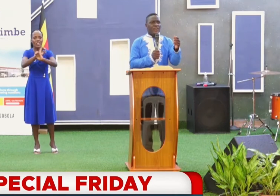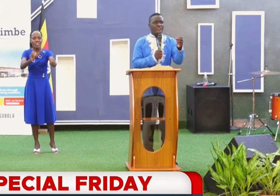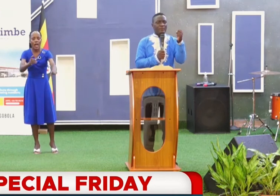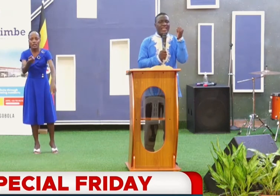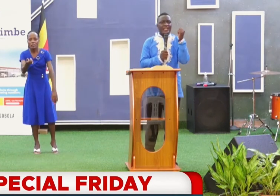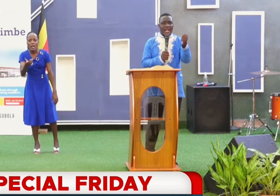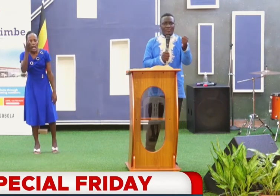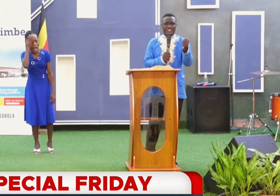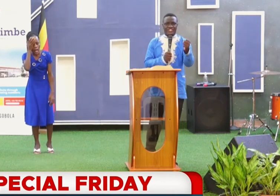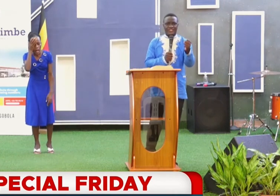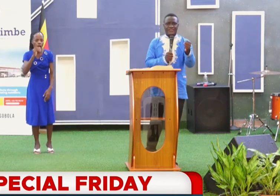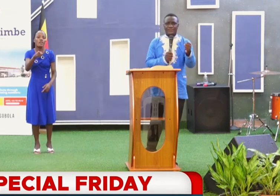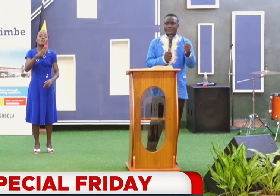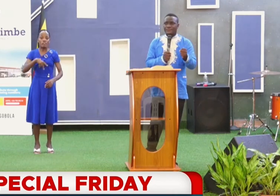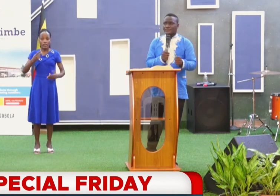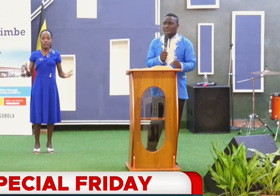no rent, be